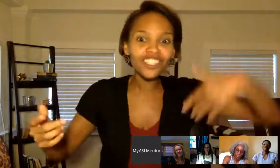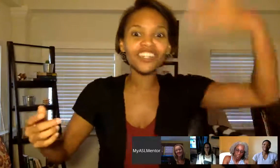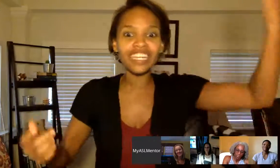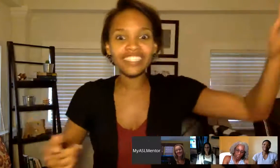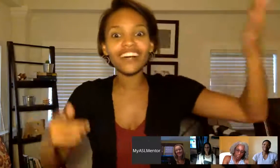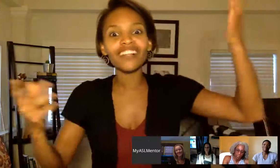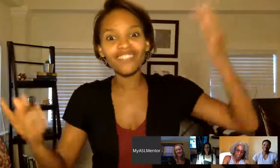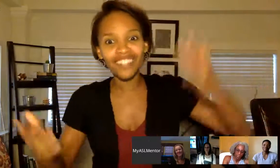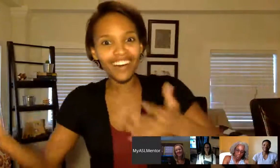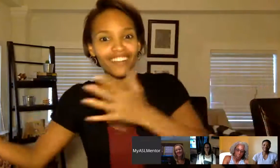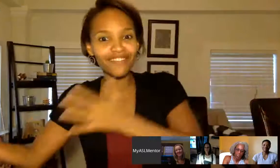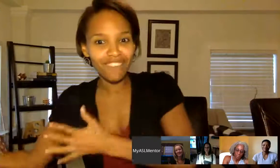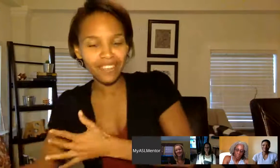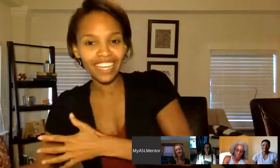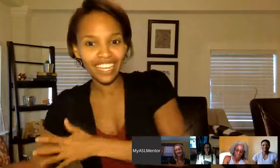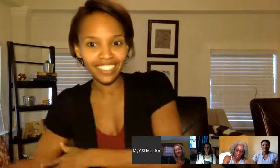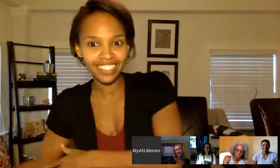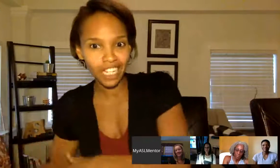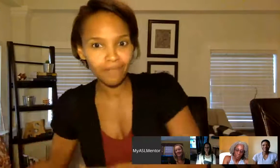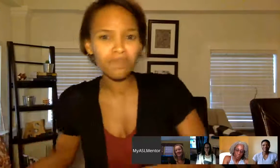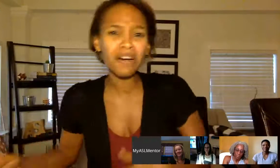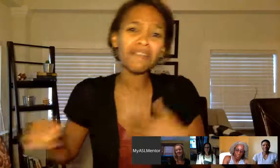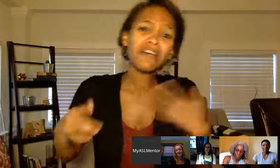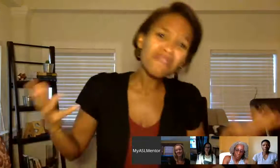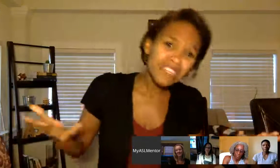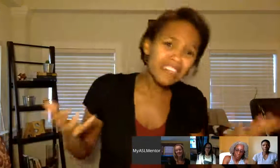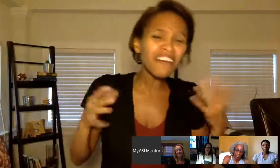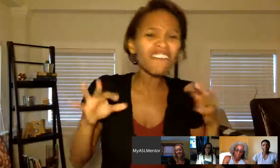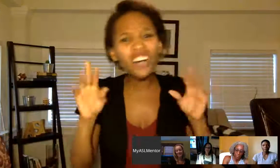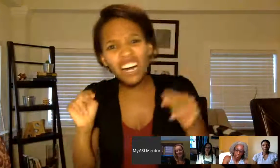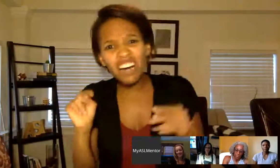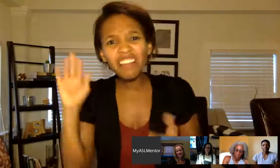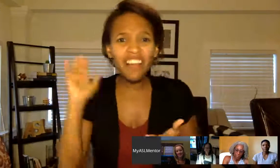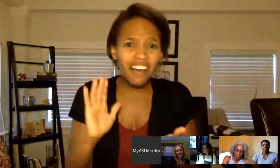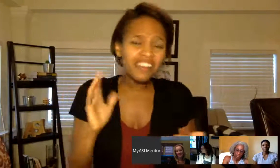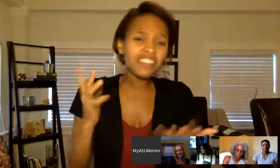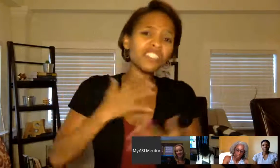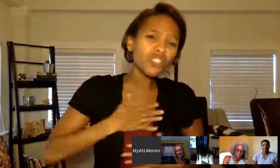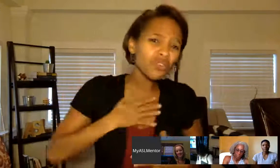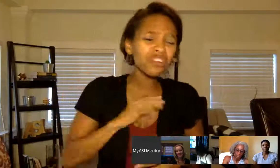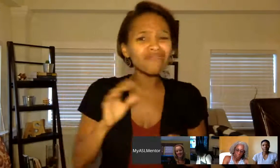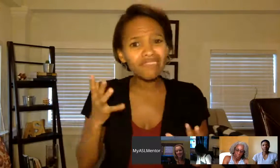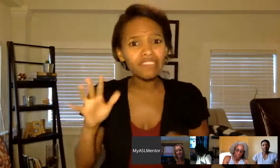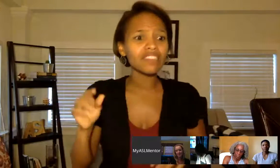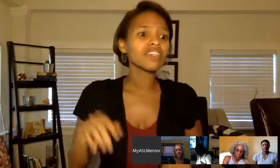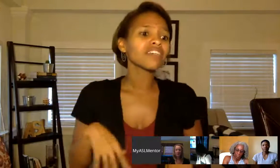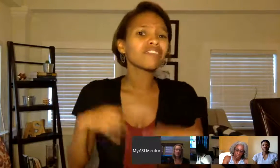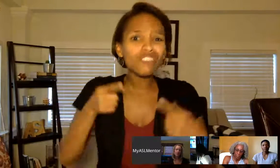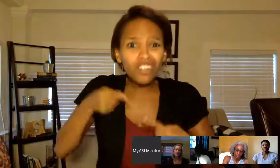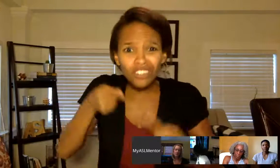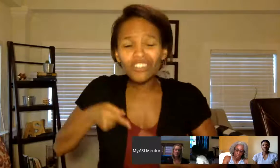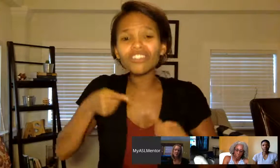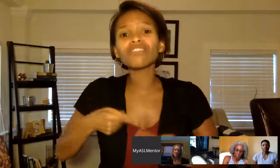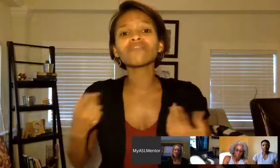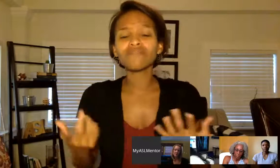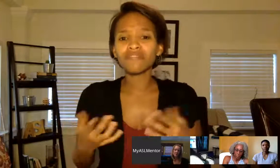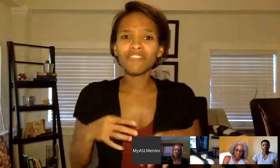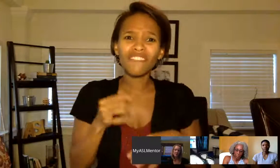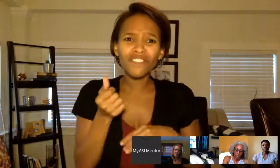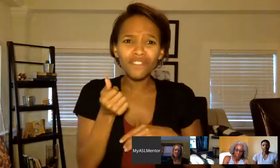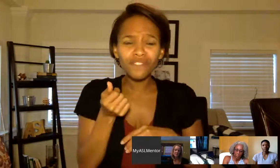they still could excel without maybe getting into clubs. But fun, laughs, enjoy,